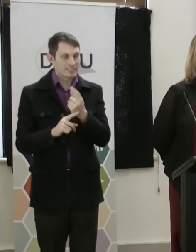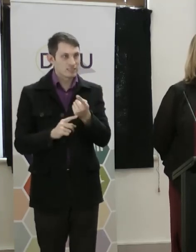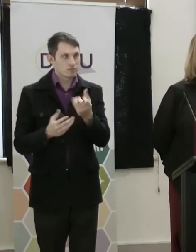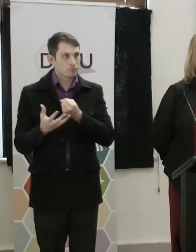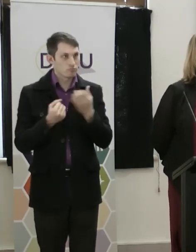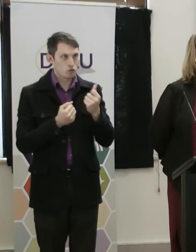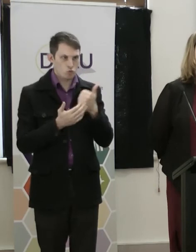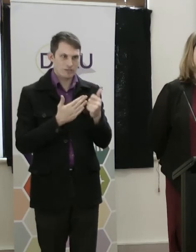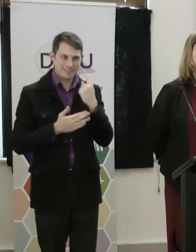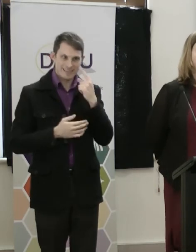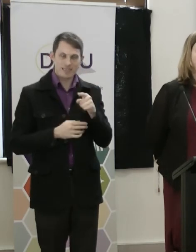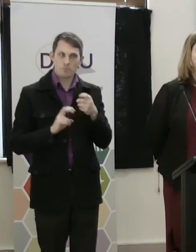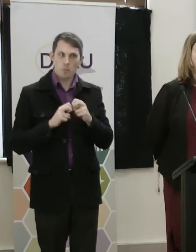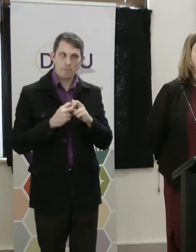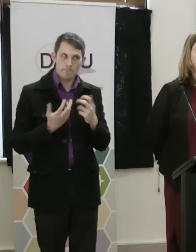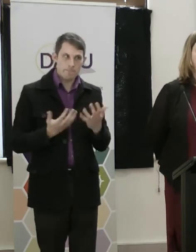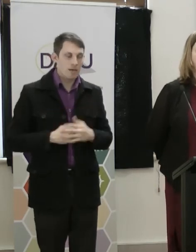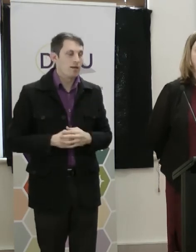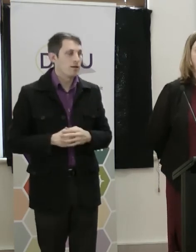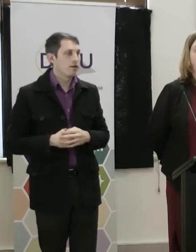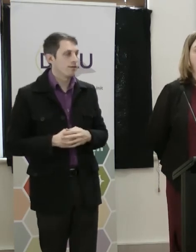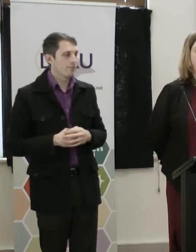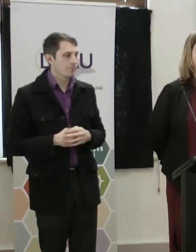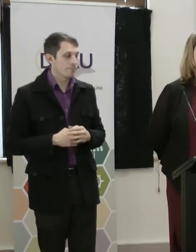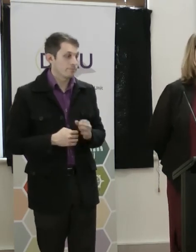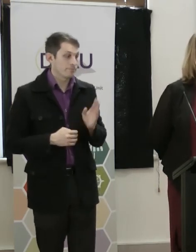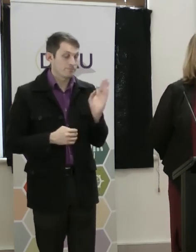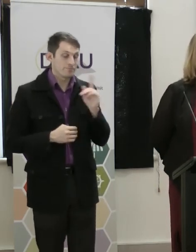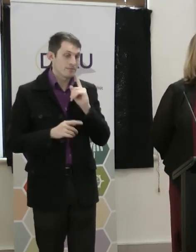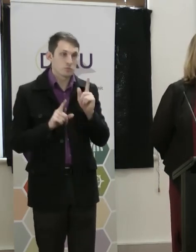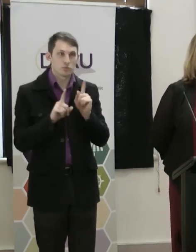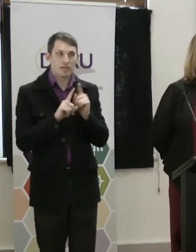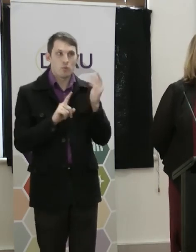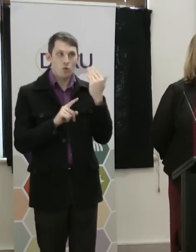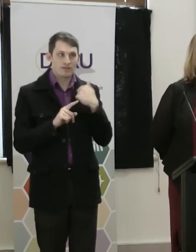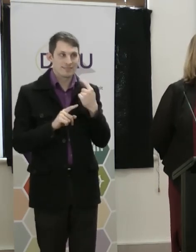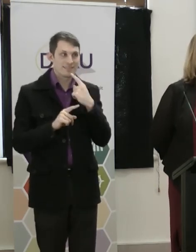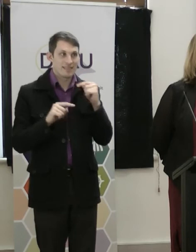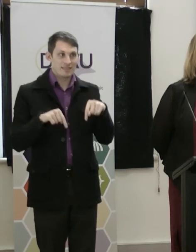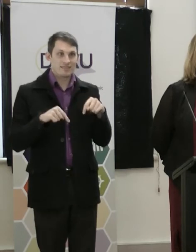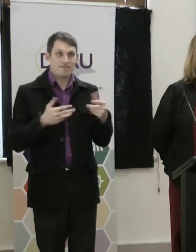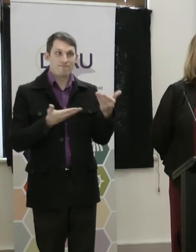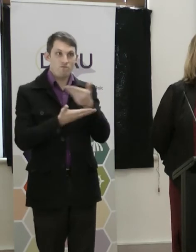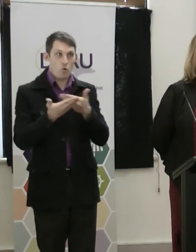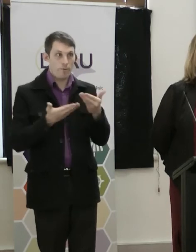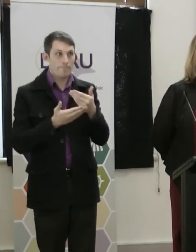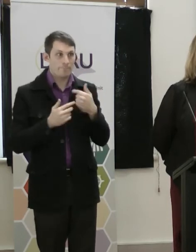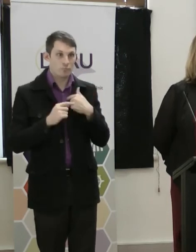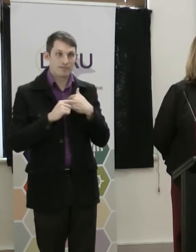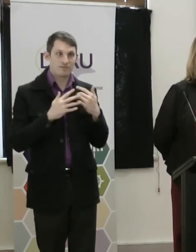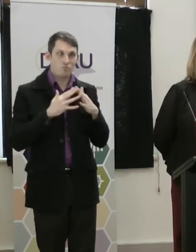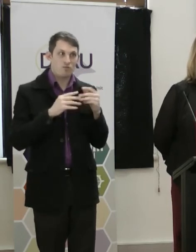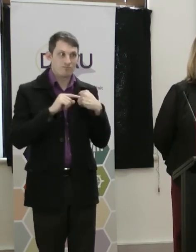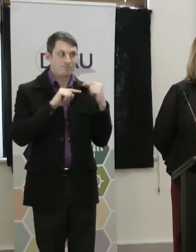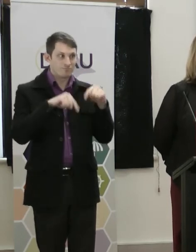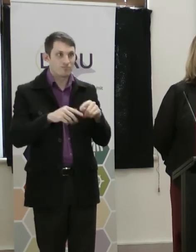you say that that's a problem? So we are working, as earlier I mentioned, that these forums like these are what we're doing to get ourselves out there